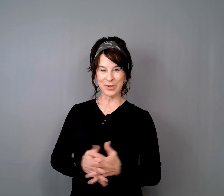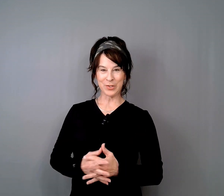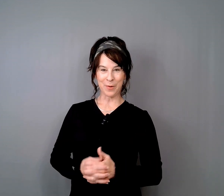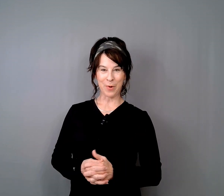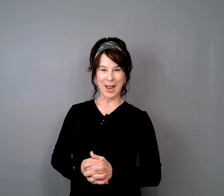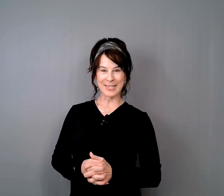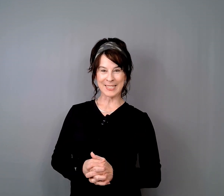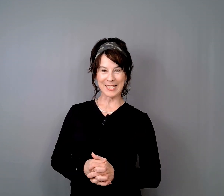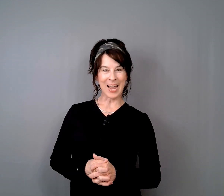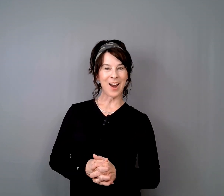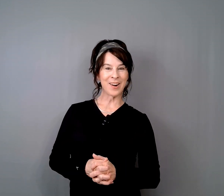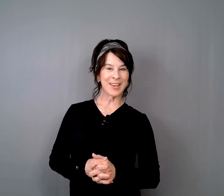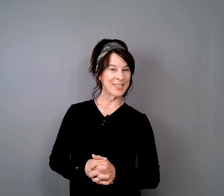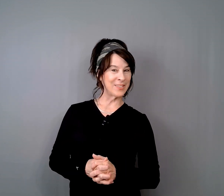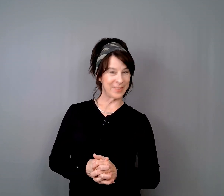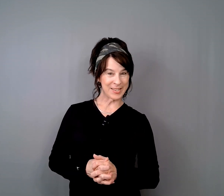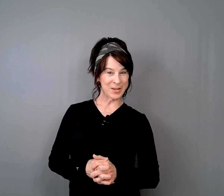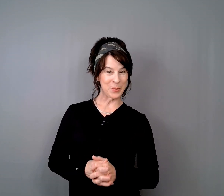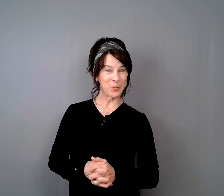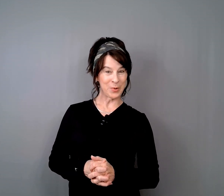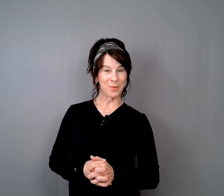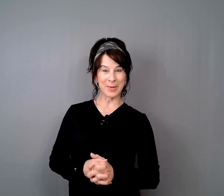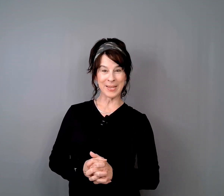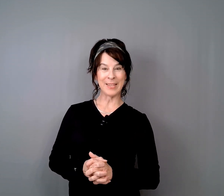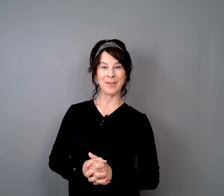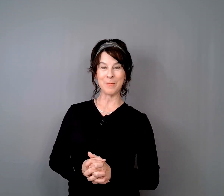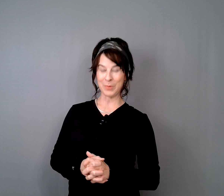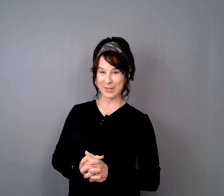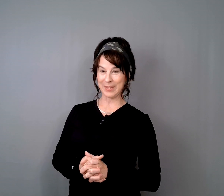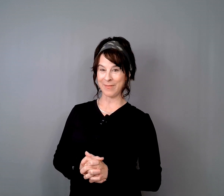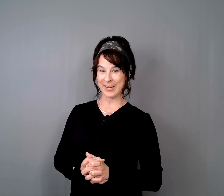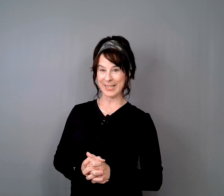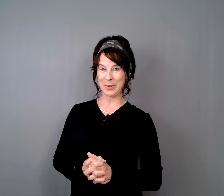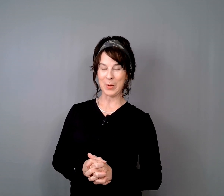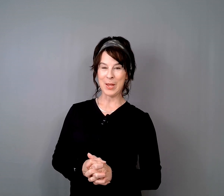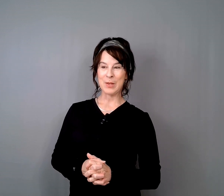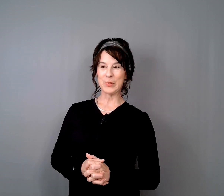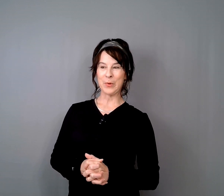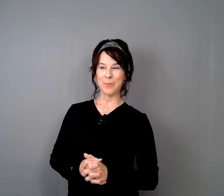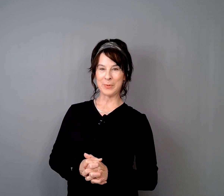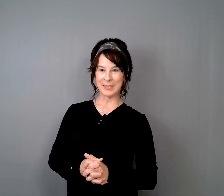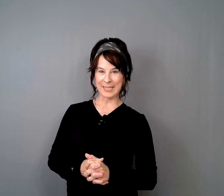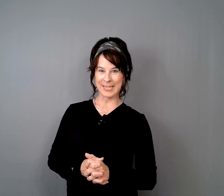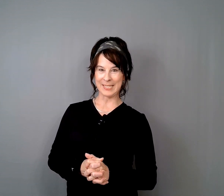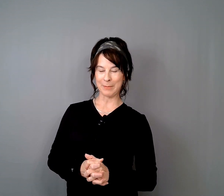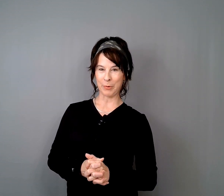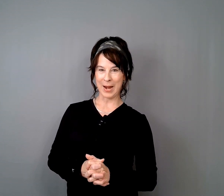start practicing. Our next video will be the music video, so please